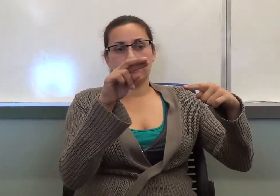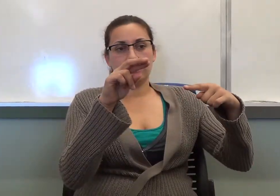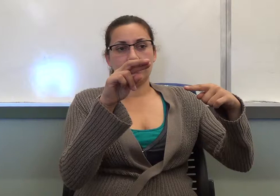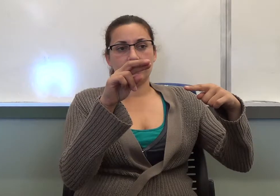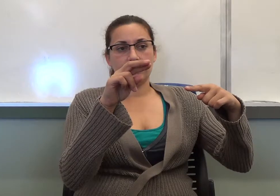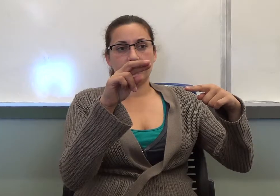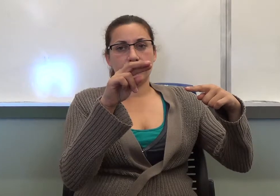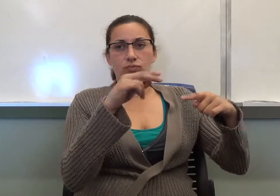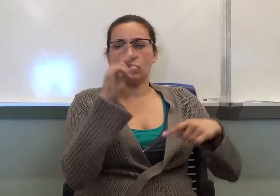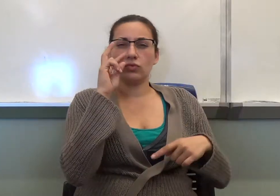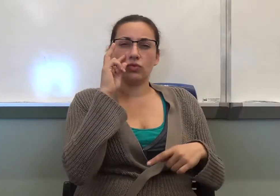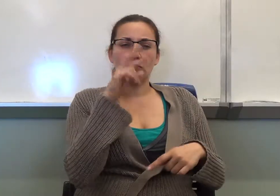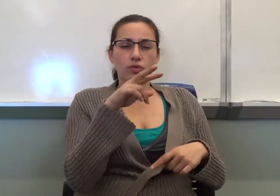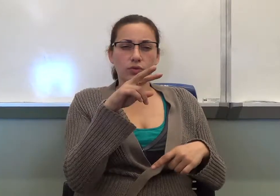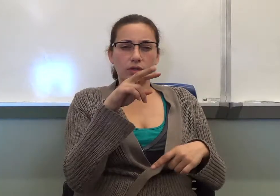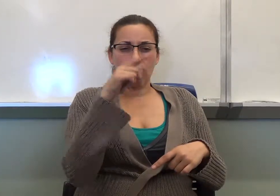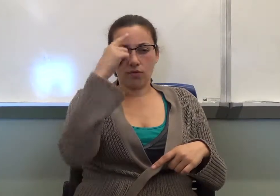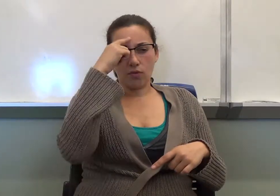for 5.1 feet.